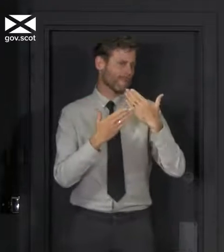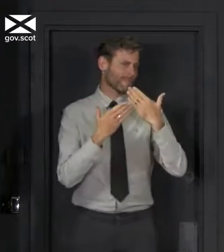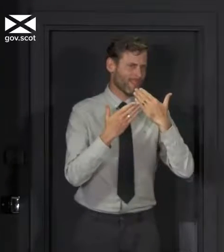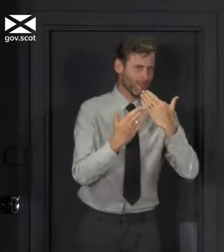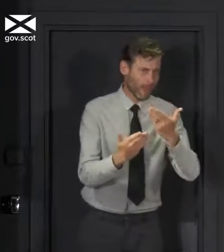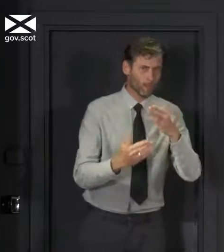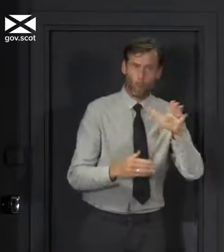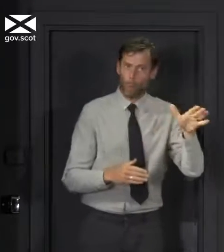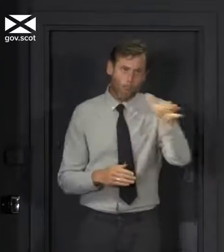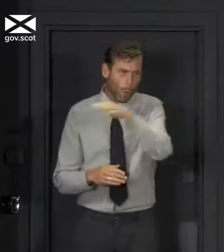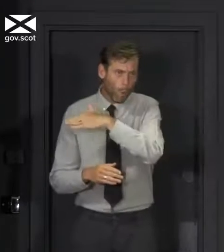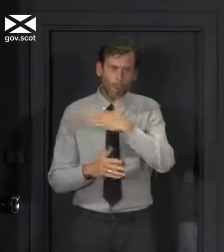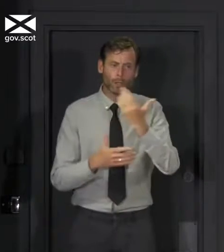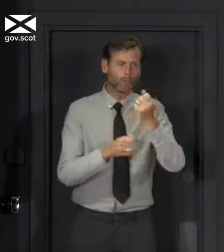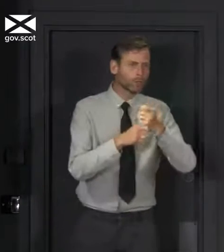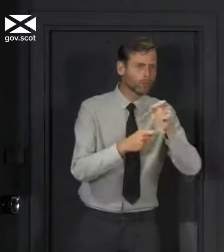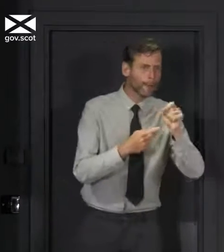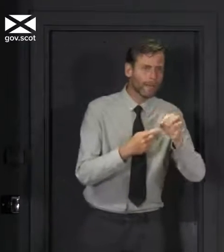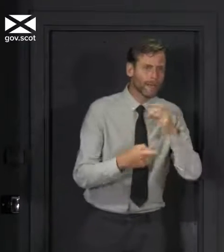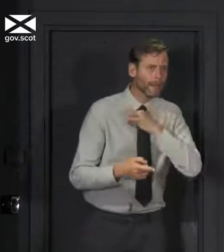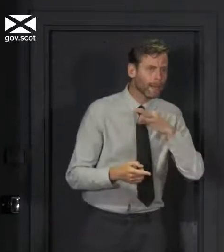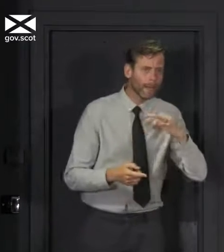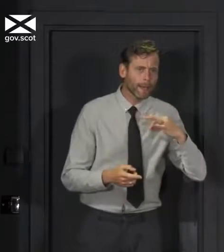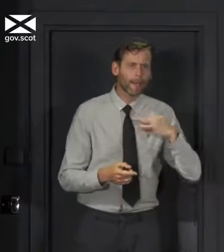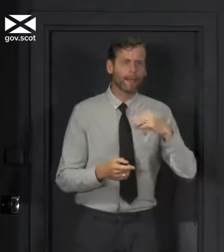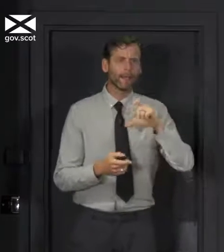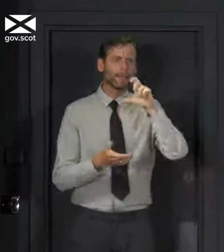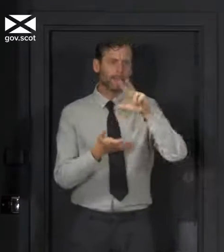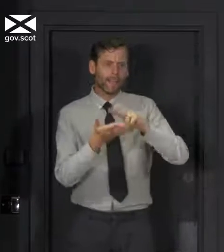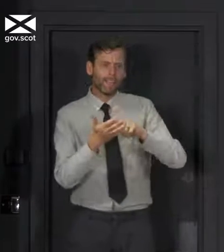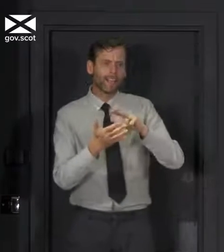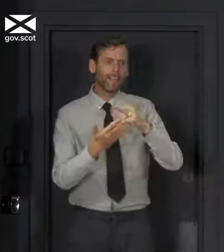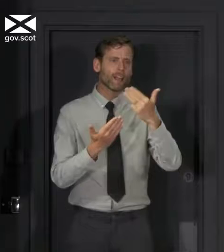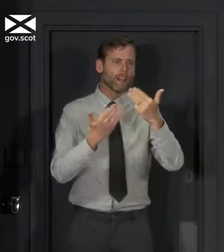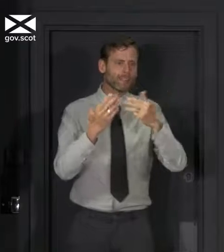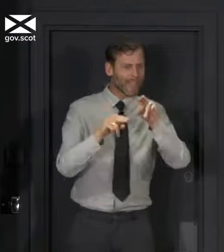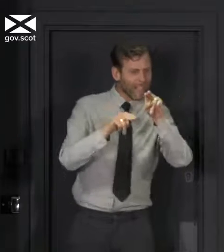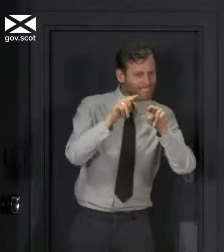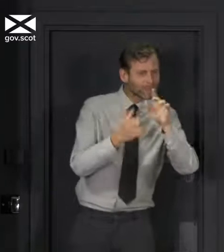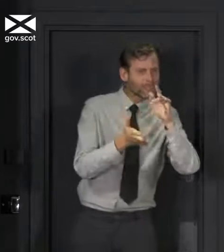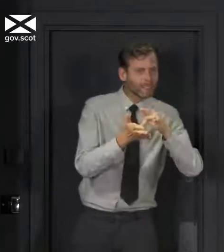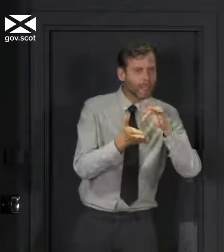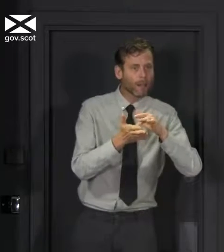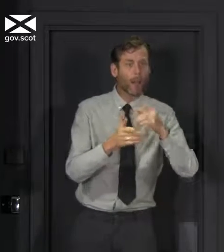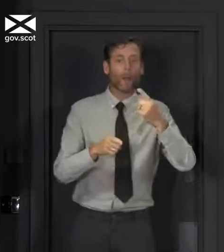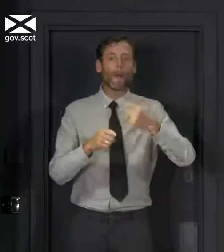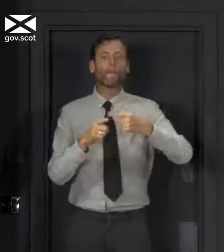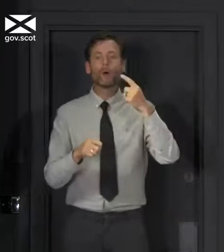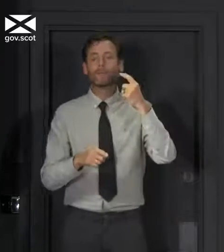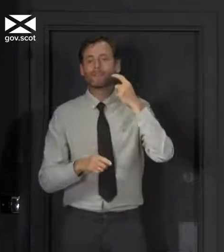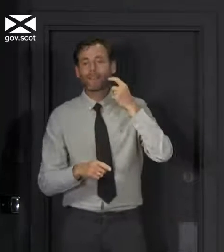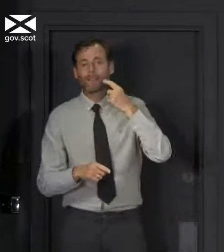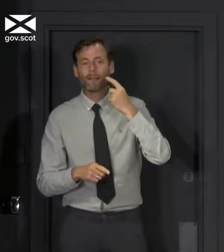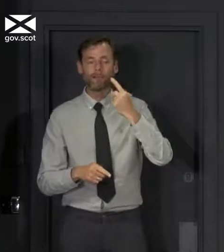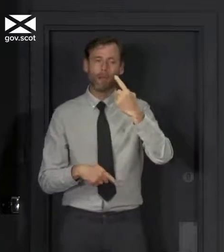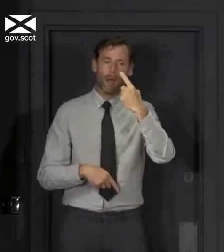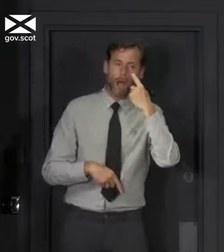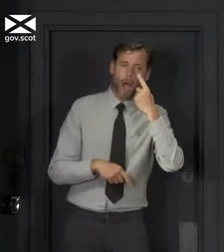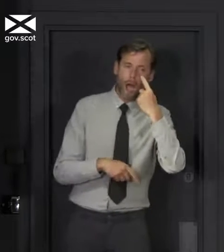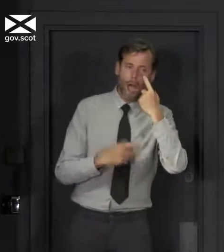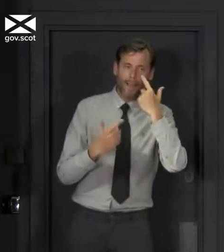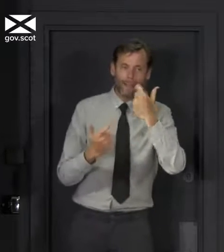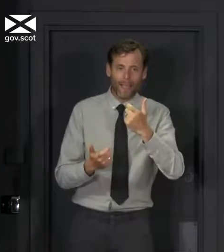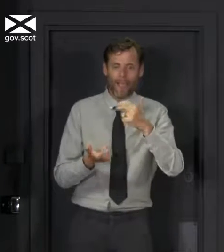the settings, from GP practices and COVID assessment centres to emergency dental and eye care, NHS